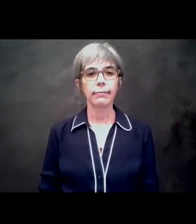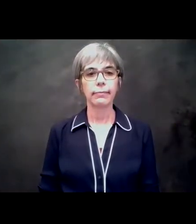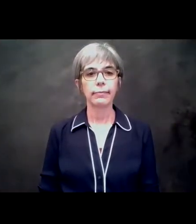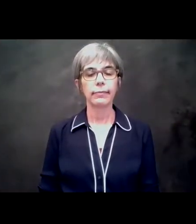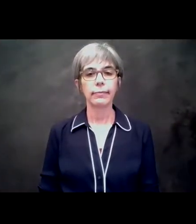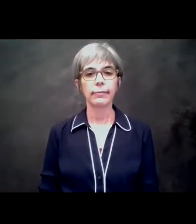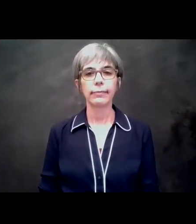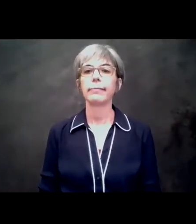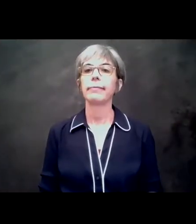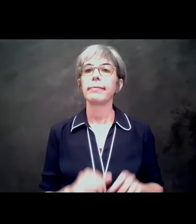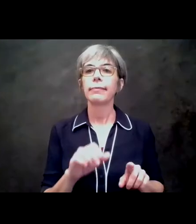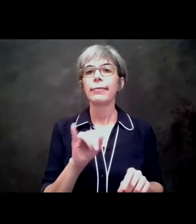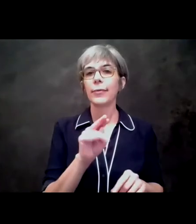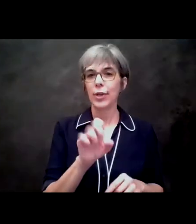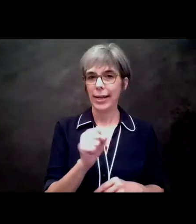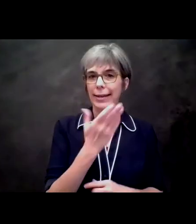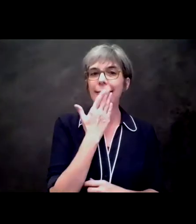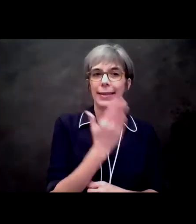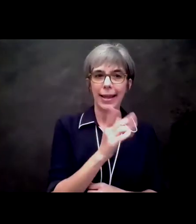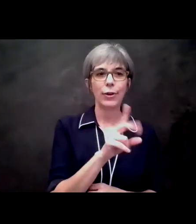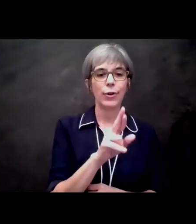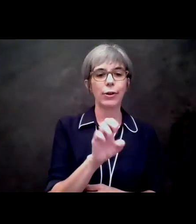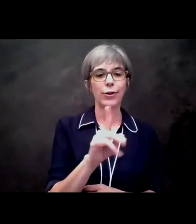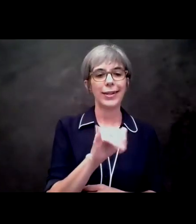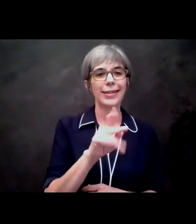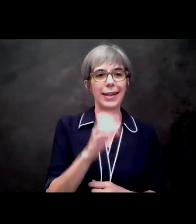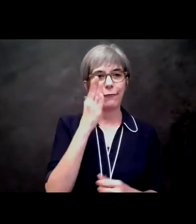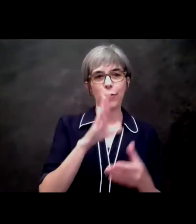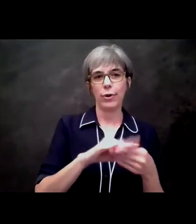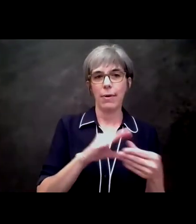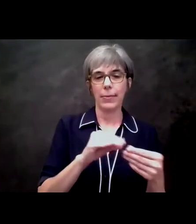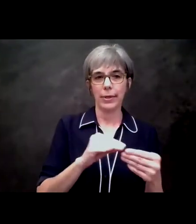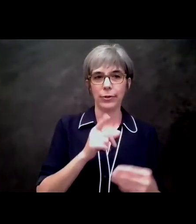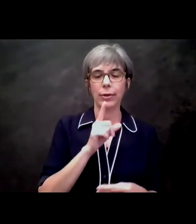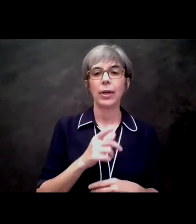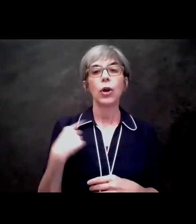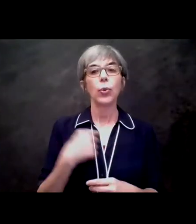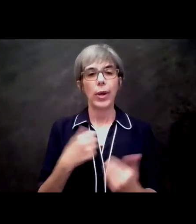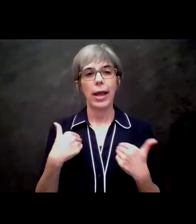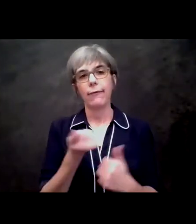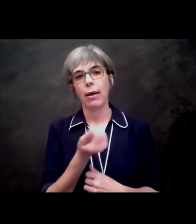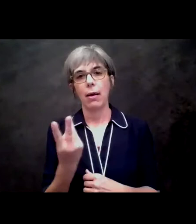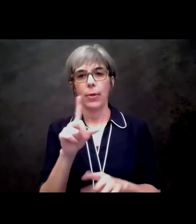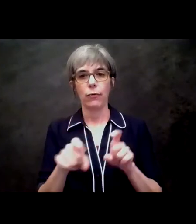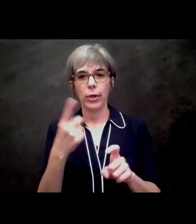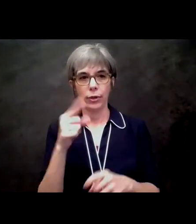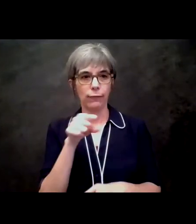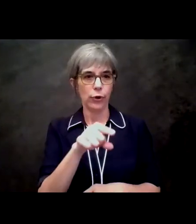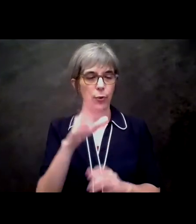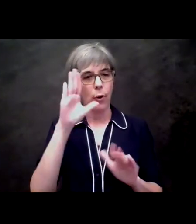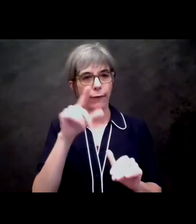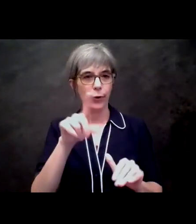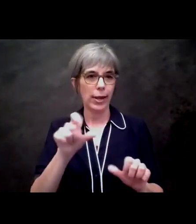Thank you, Dr. Ezike, so much for those comments. We greatly appreciate that. We have received a couple of questions for you, which we hope you'll be able